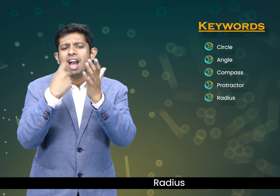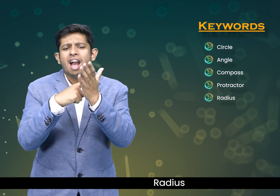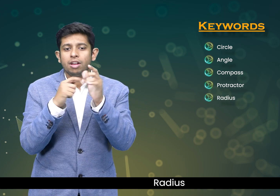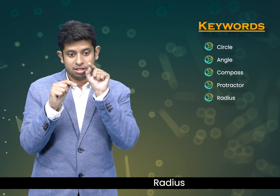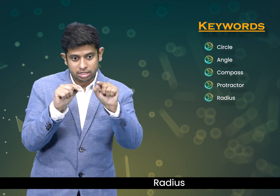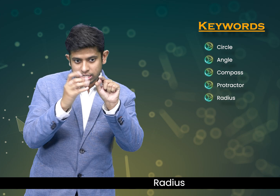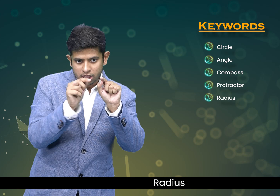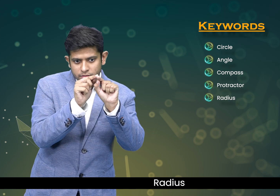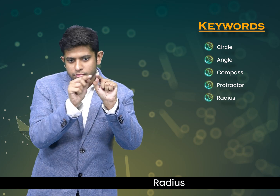radius,